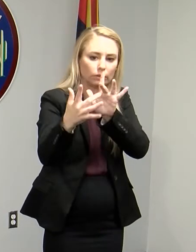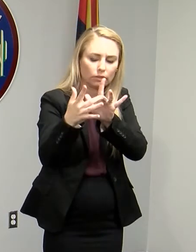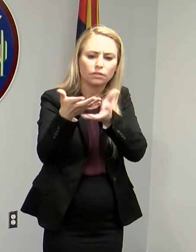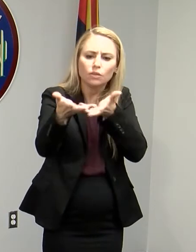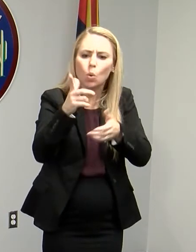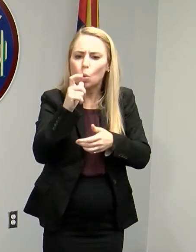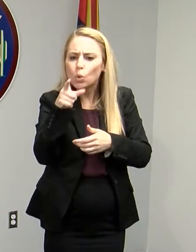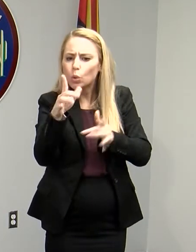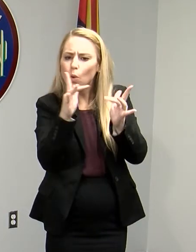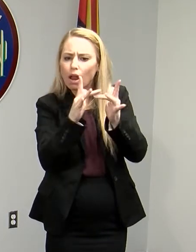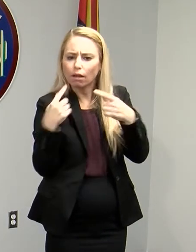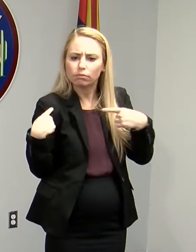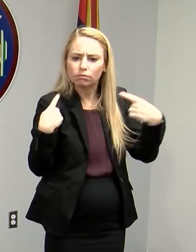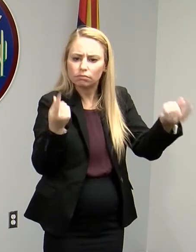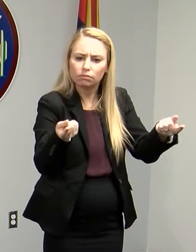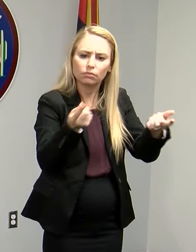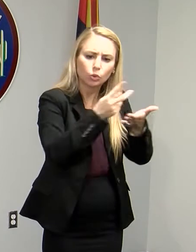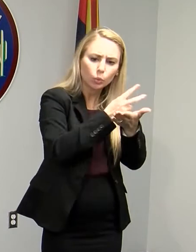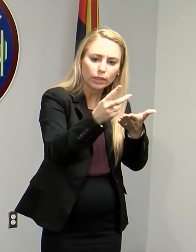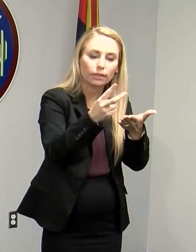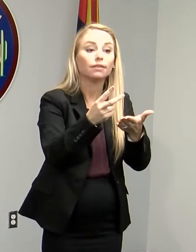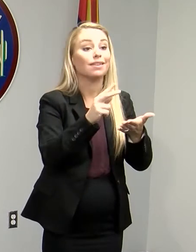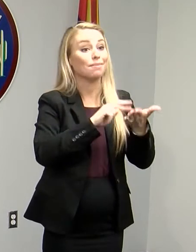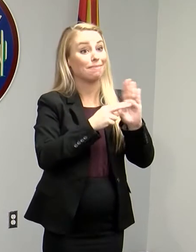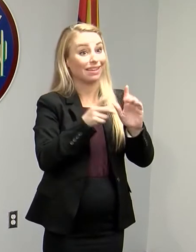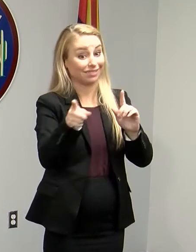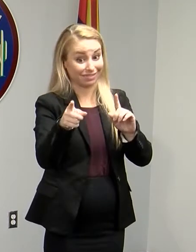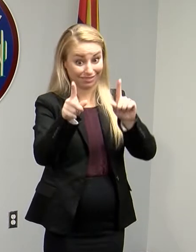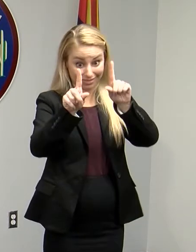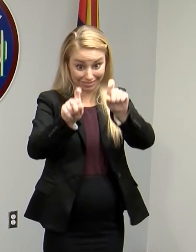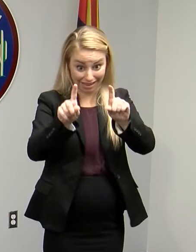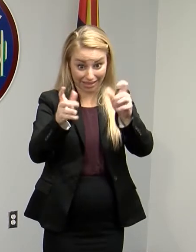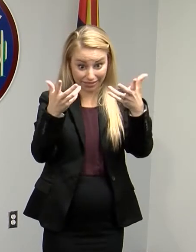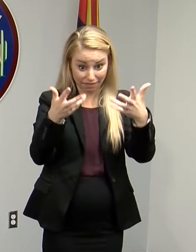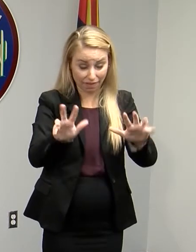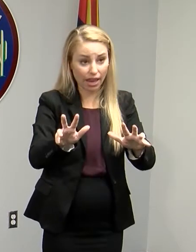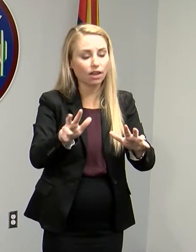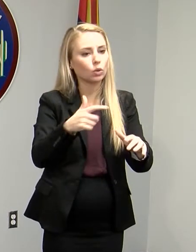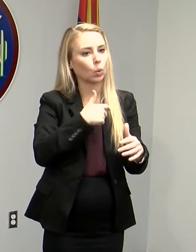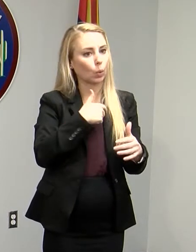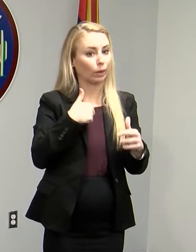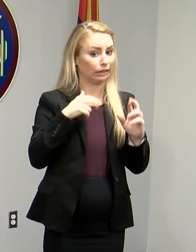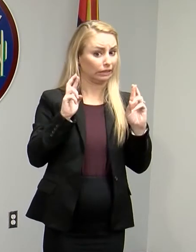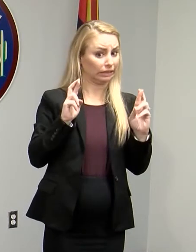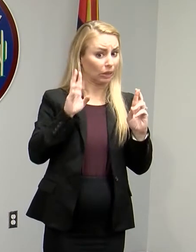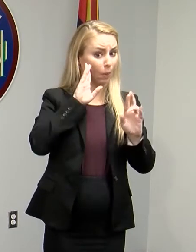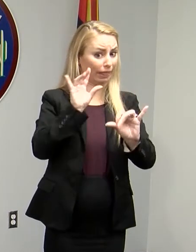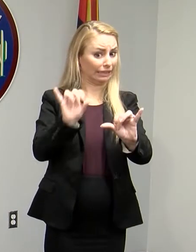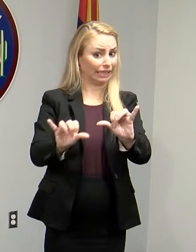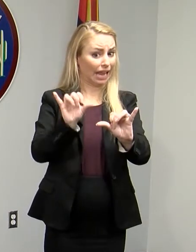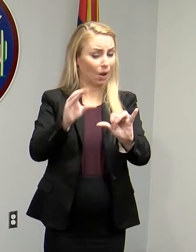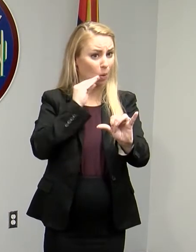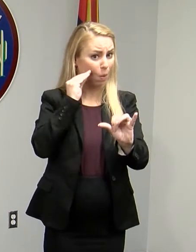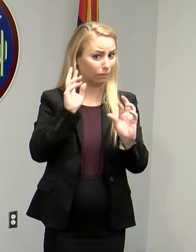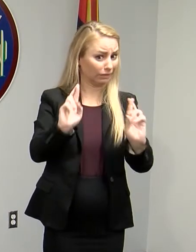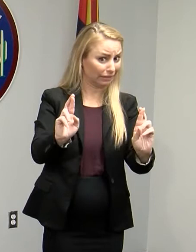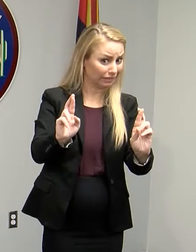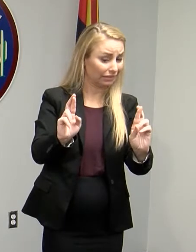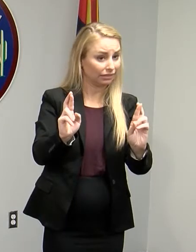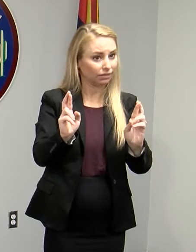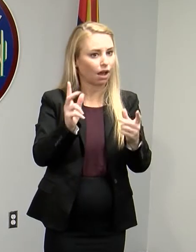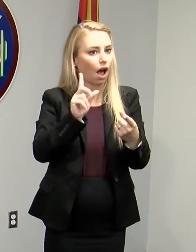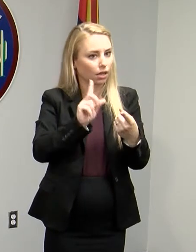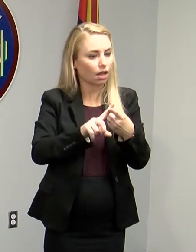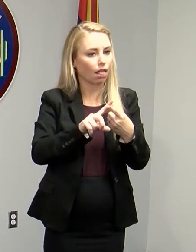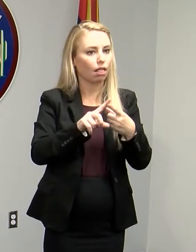are relying on people to get tested to stay home and away from others until they find out their test results and they no longer